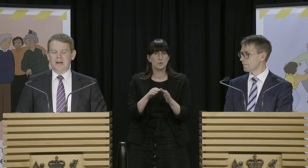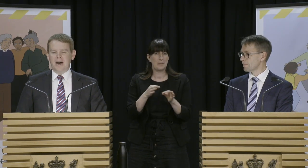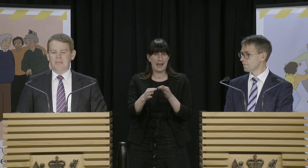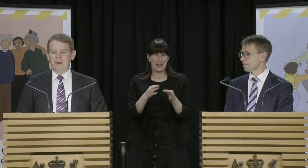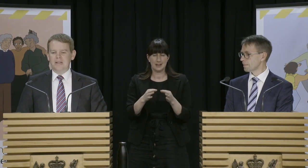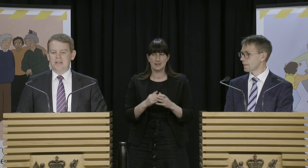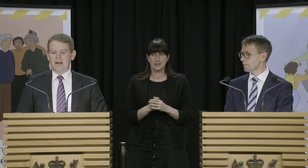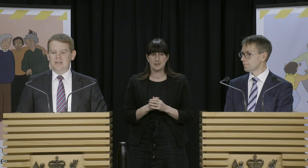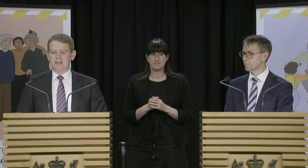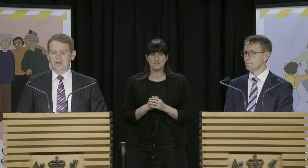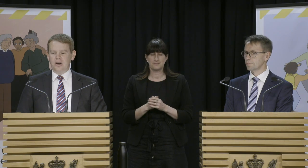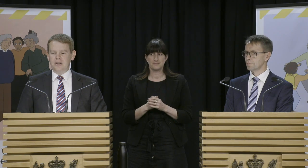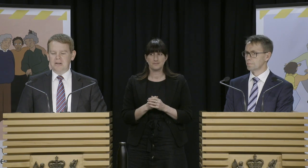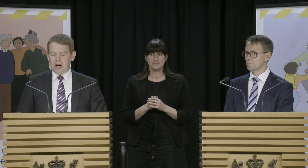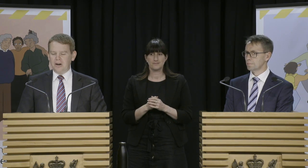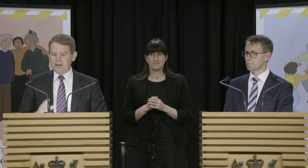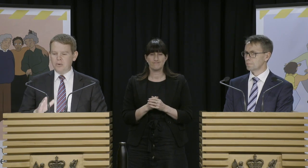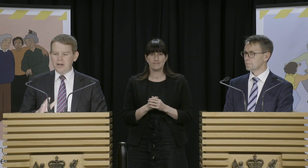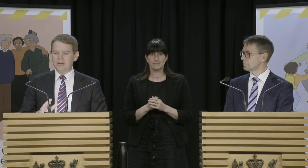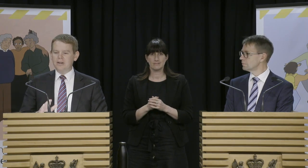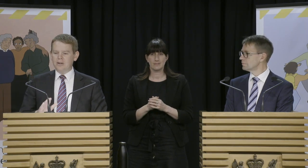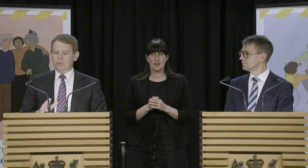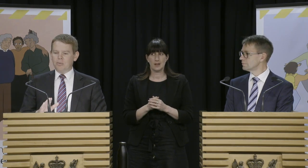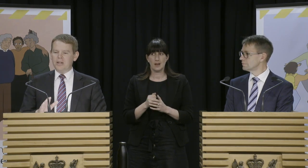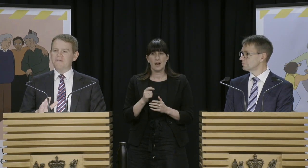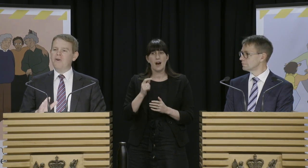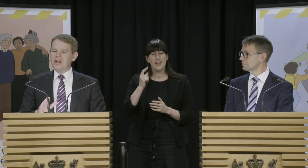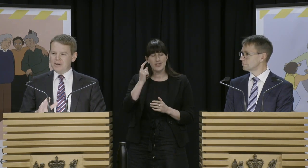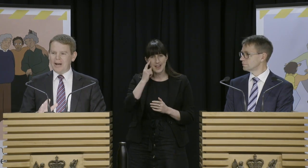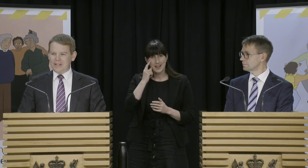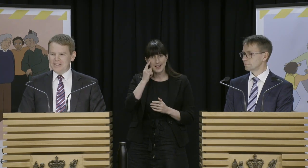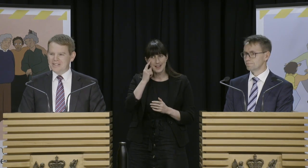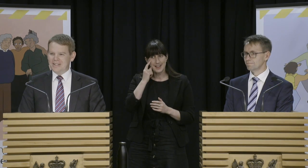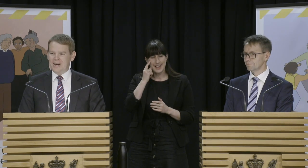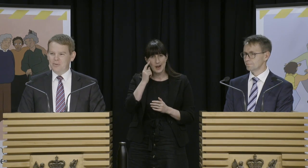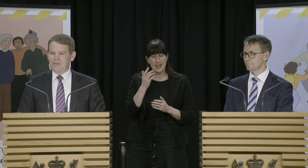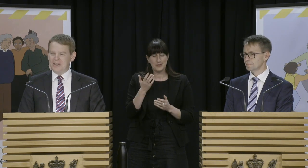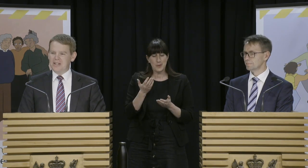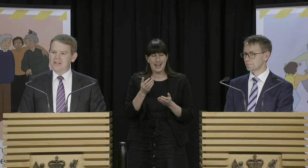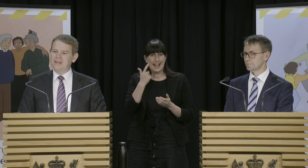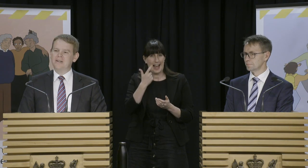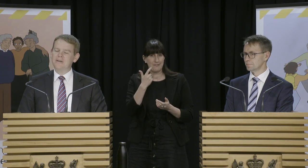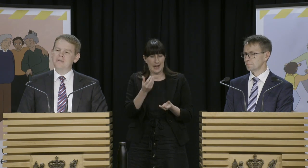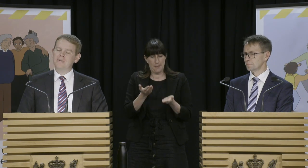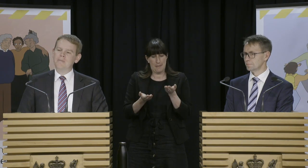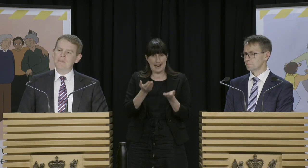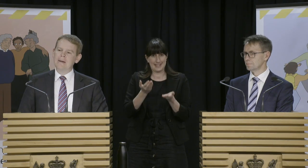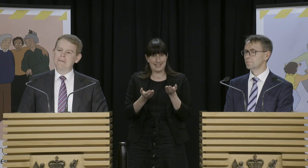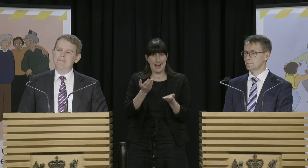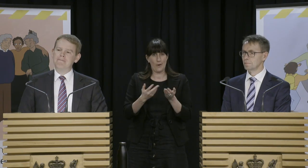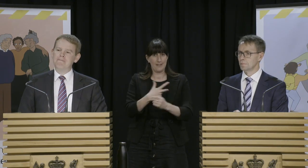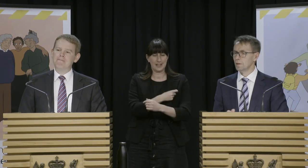system, but look, I think it's finely balanced. It would be fair to say. So we're still